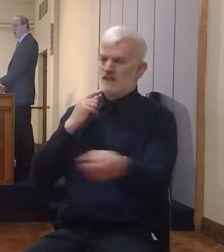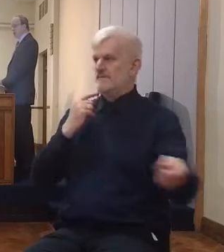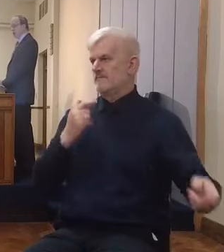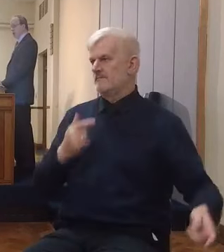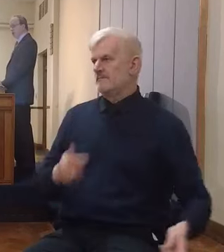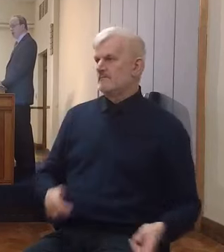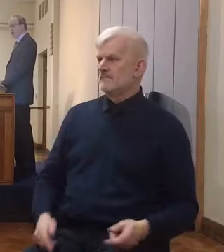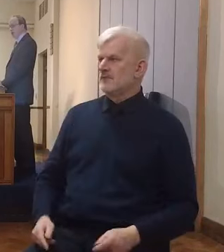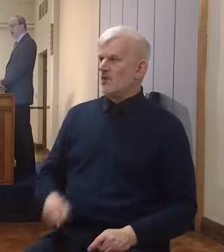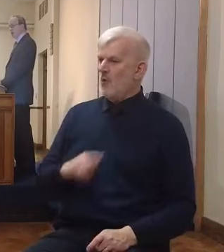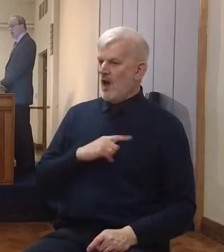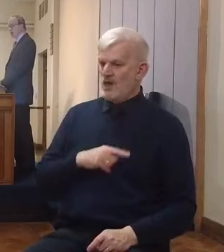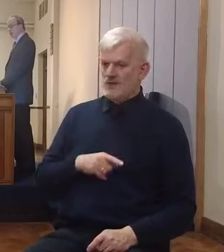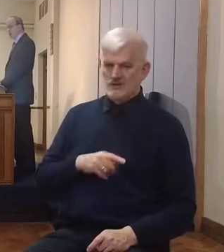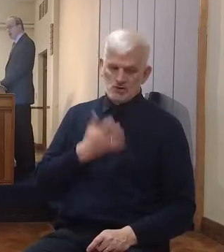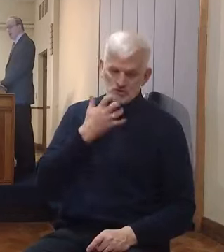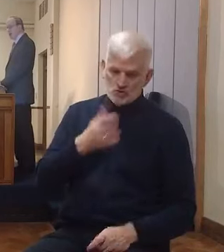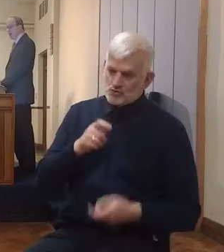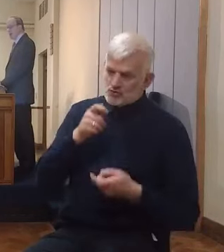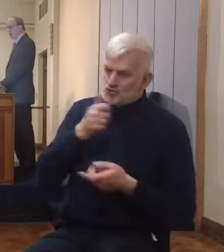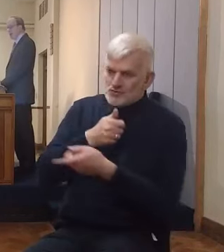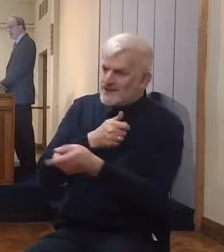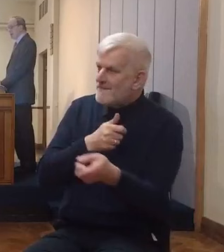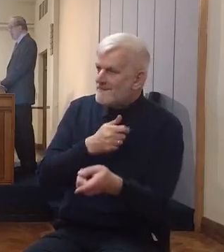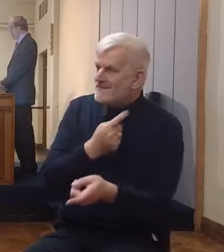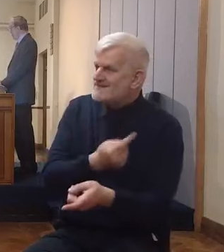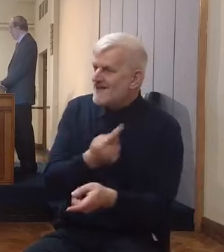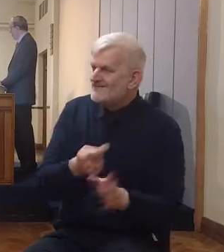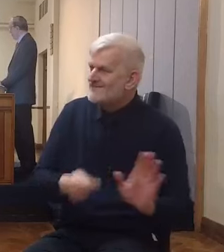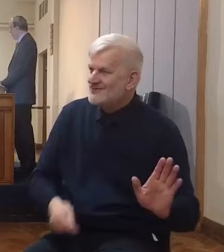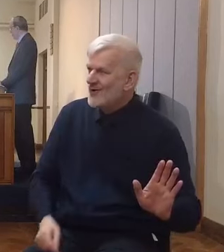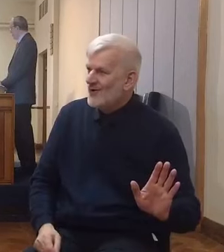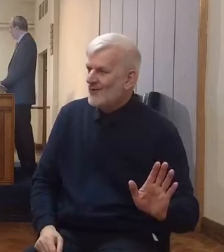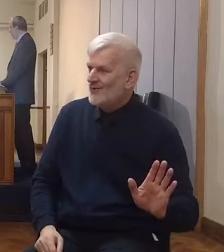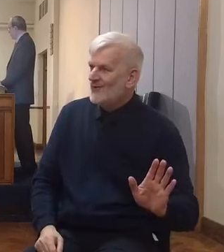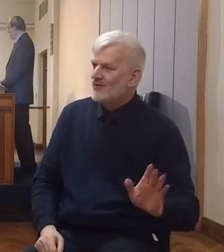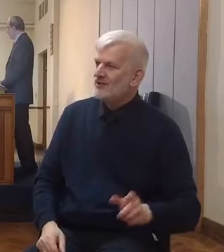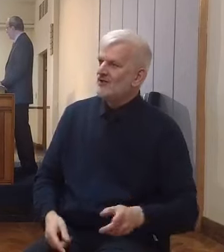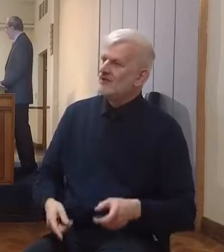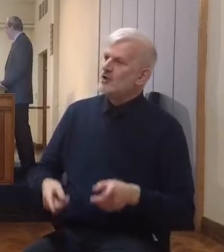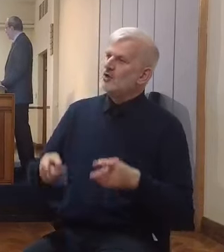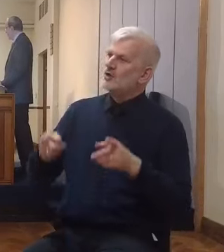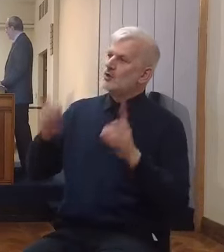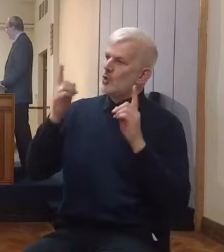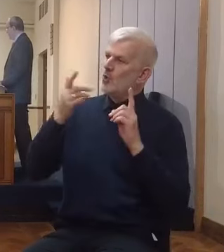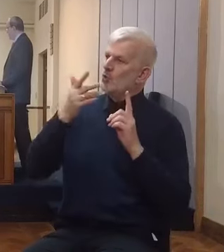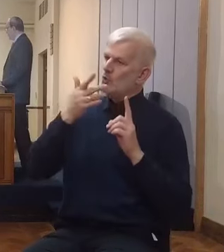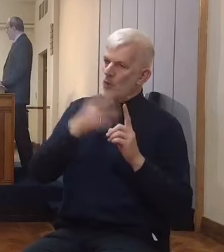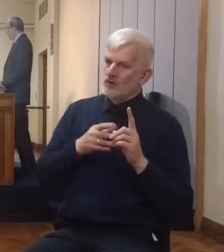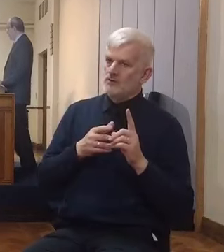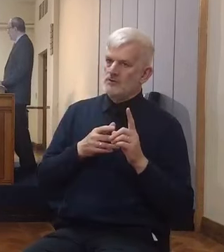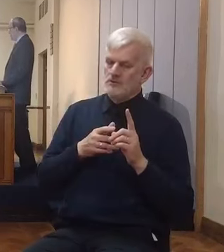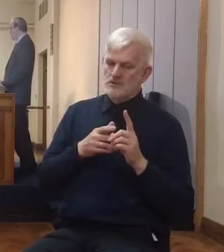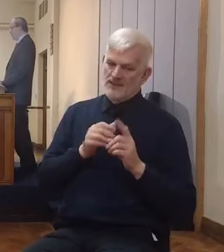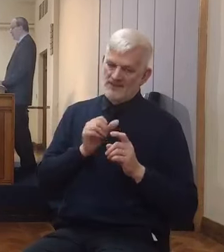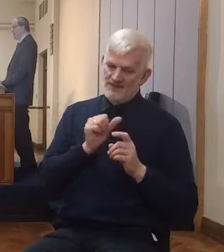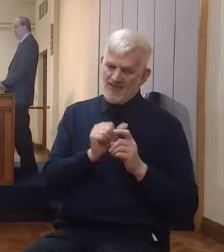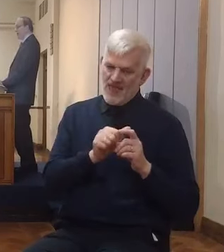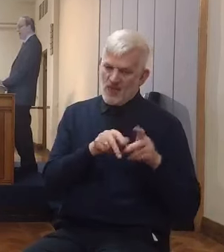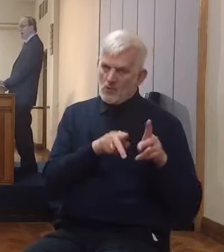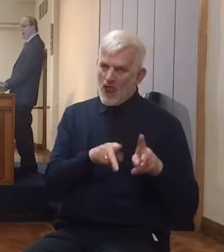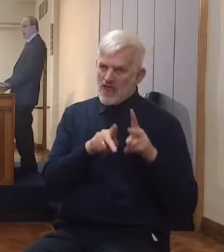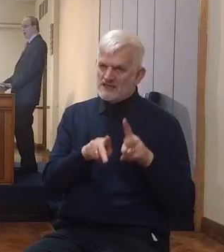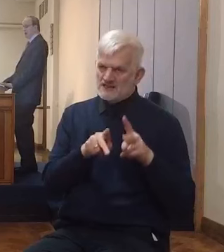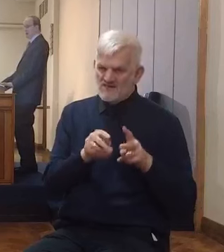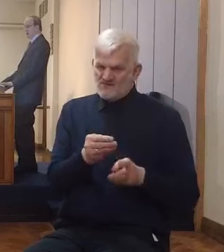Israelites would never use them themselves. God wanted them to be restricted with the methods at their